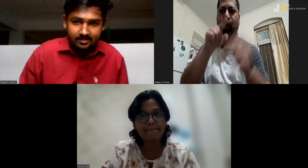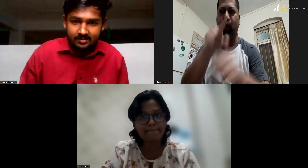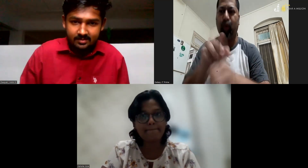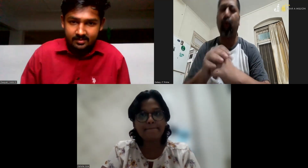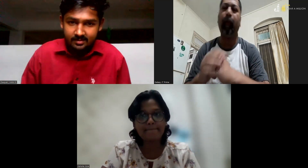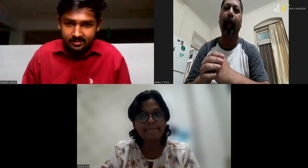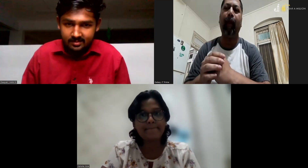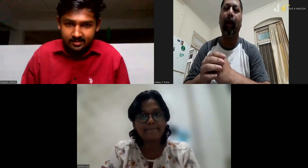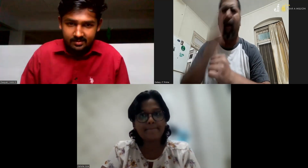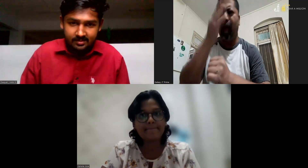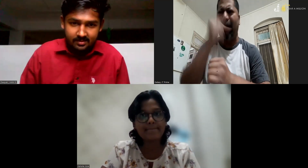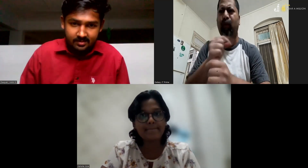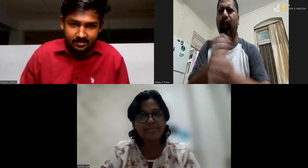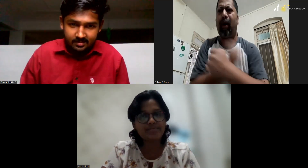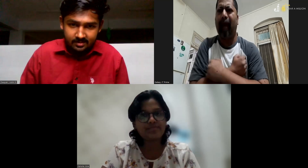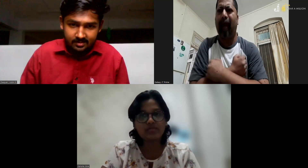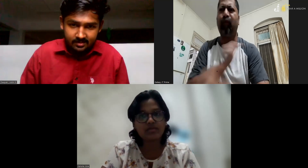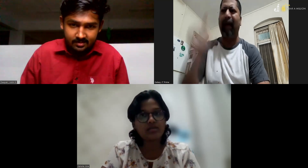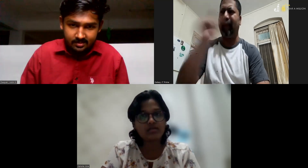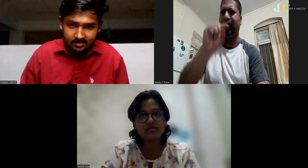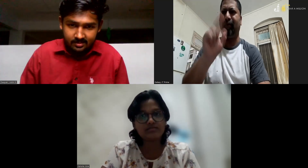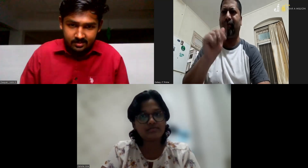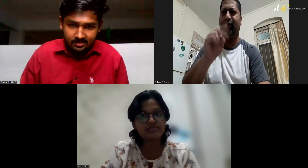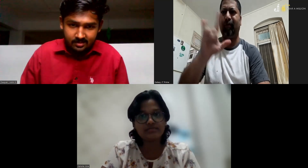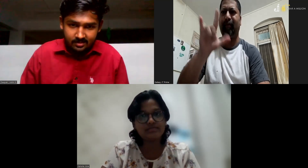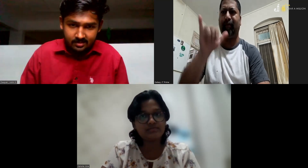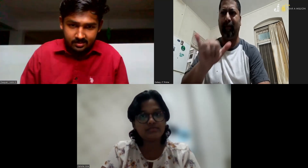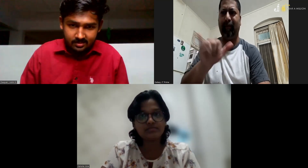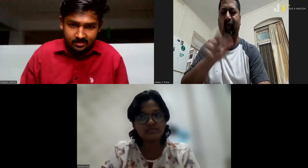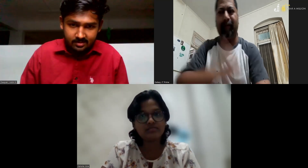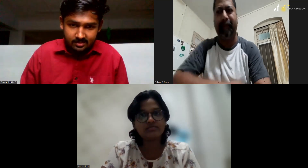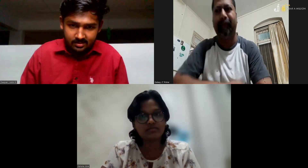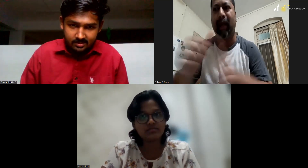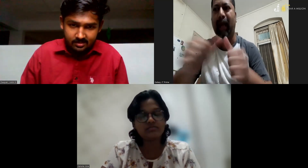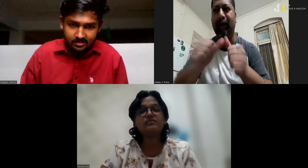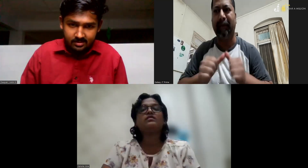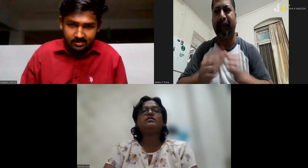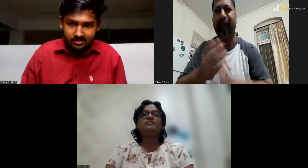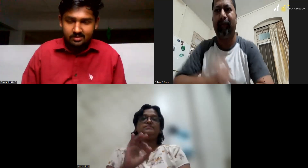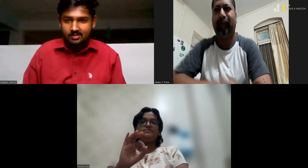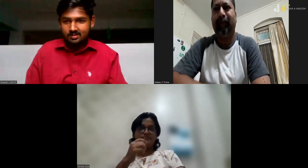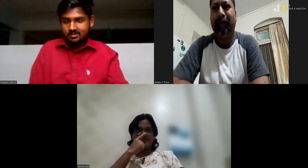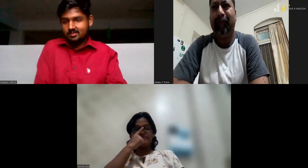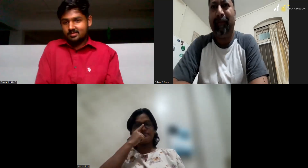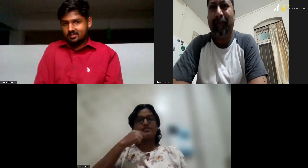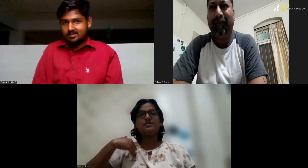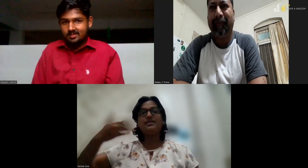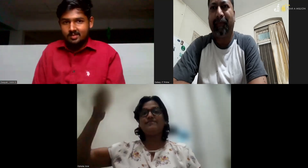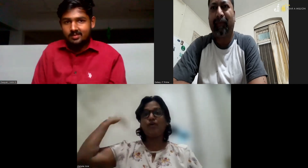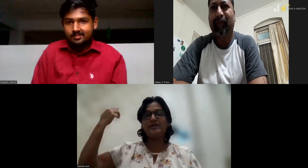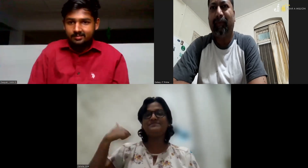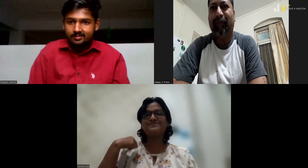So Karuna, I wanted to ask you that which place you love